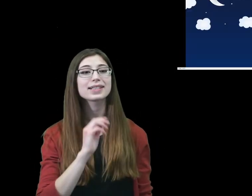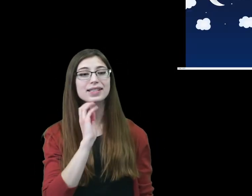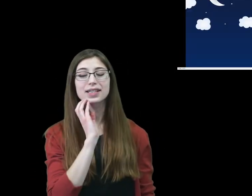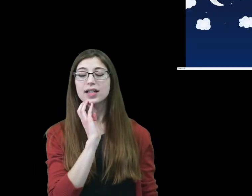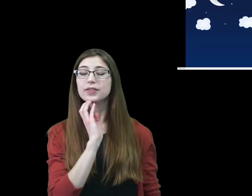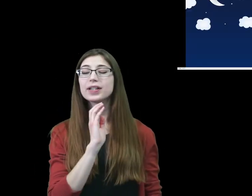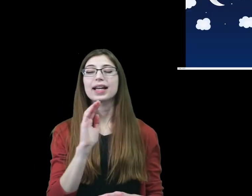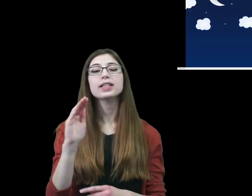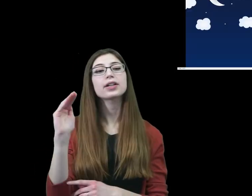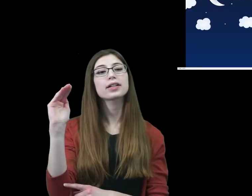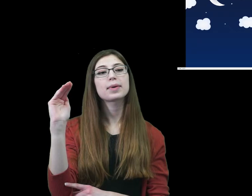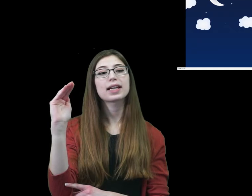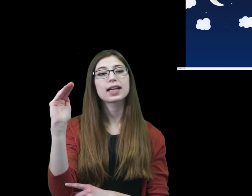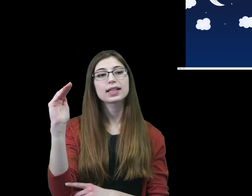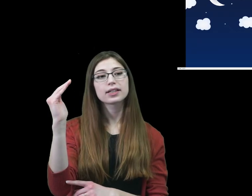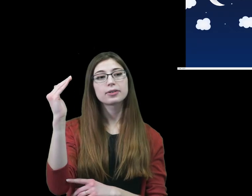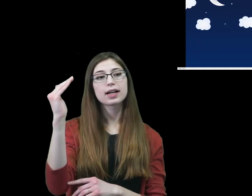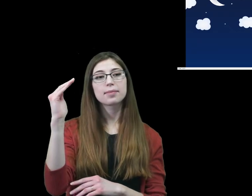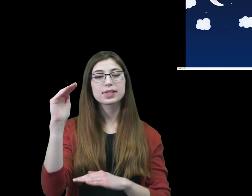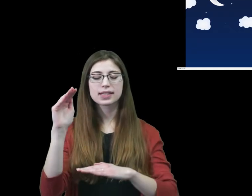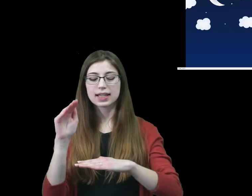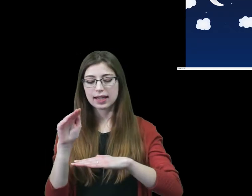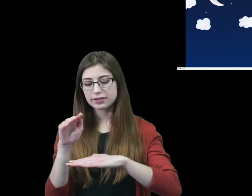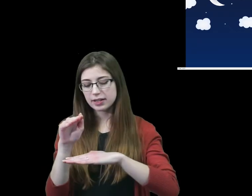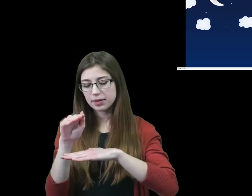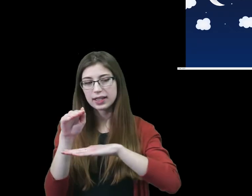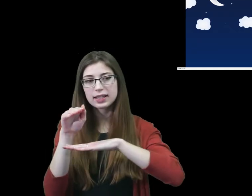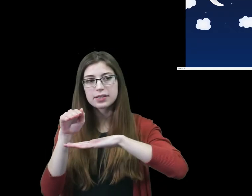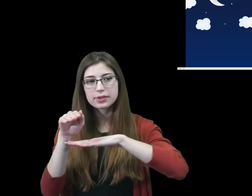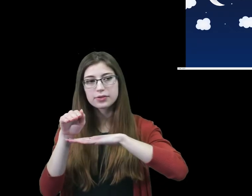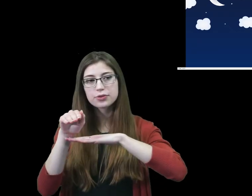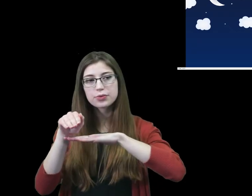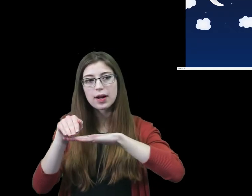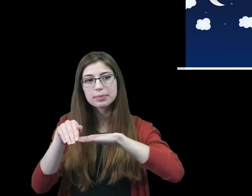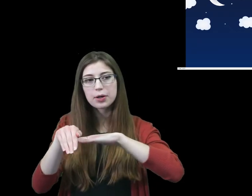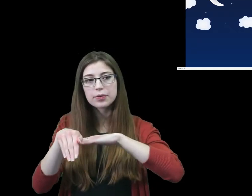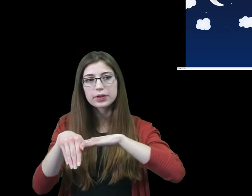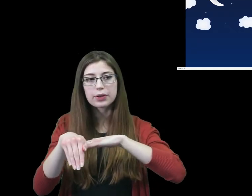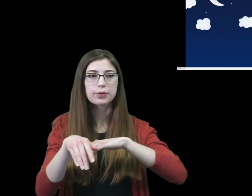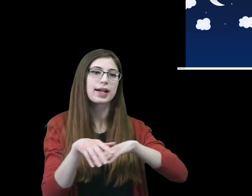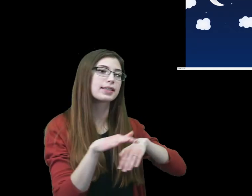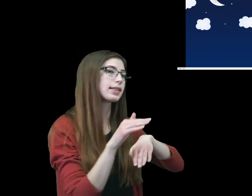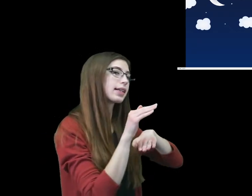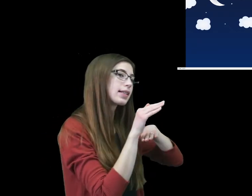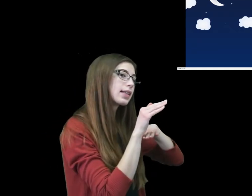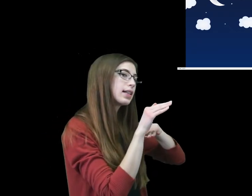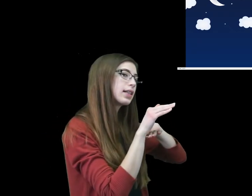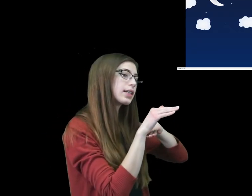Night. For night, you're going to make a little cupped C hand shape, and it is going to drop over the horizon like the sun is